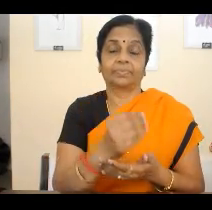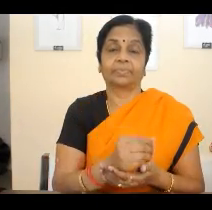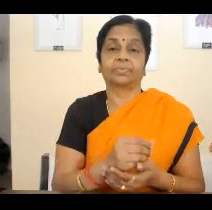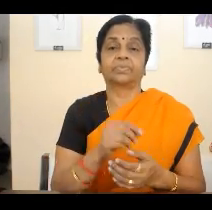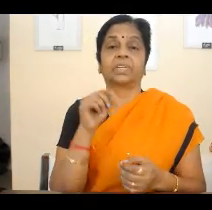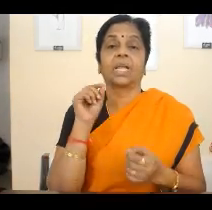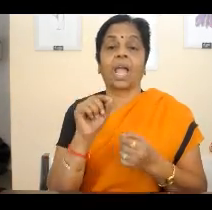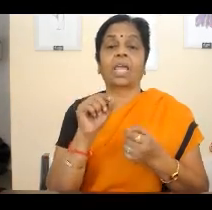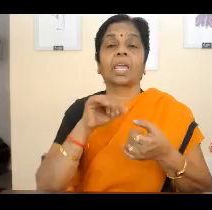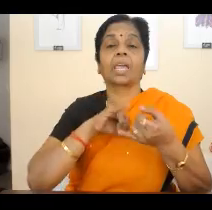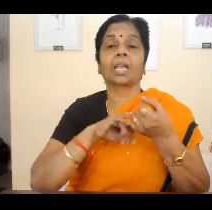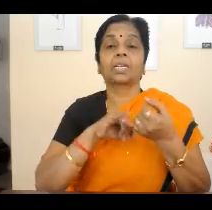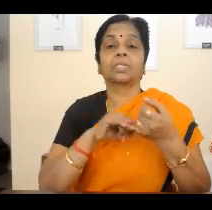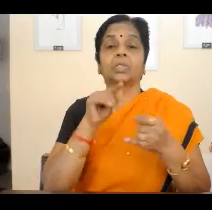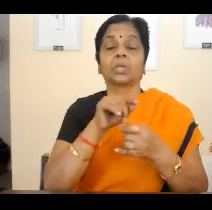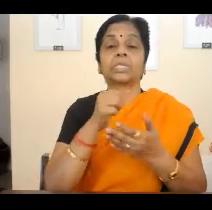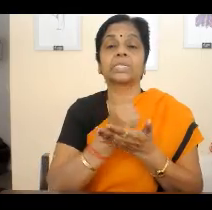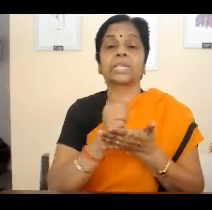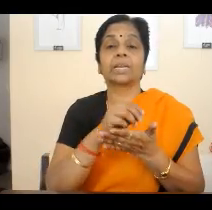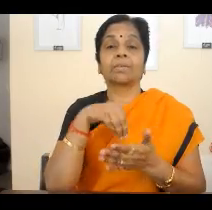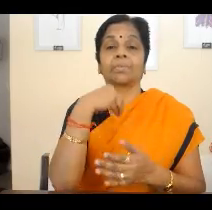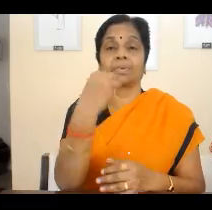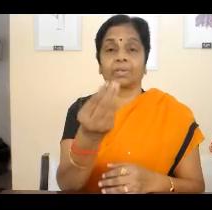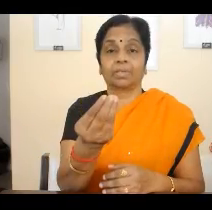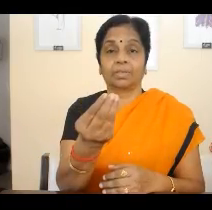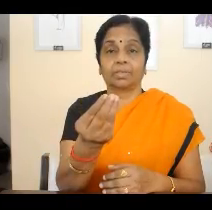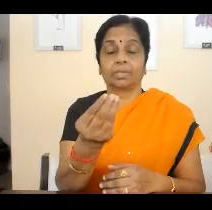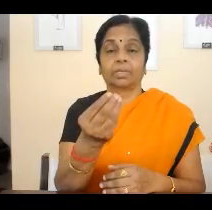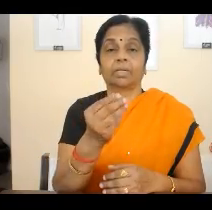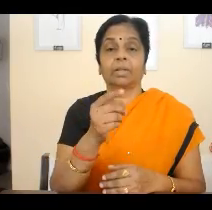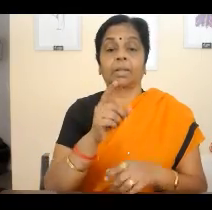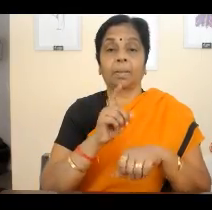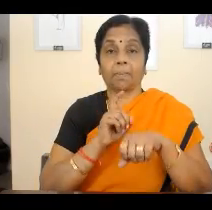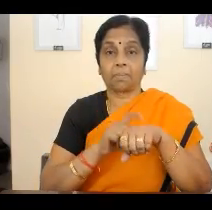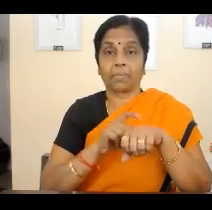Issuance of disability certificates should be time bound